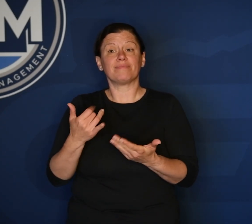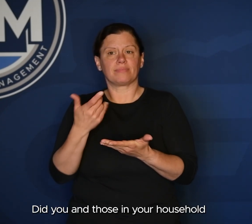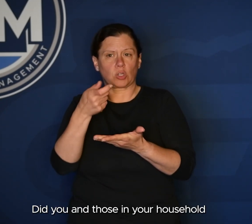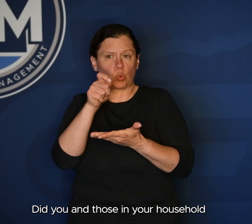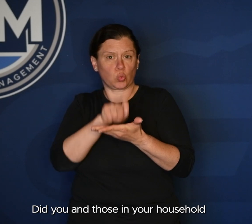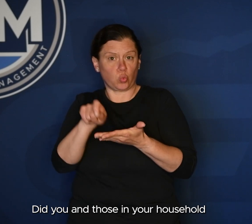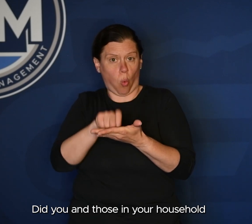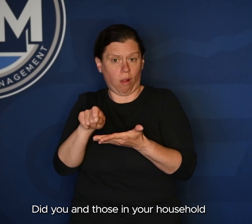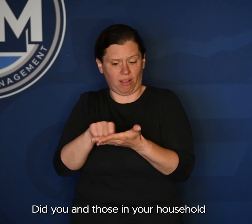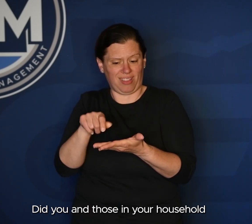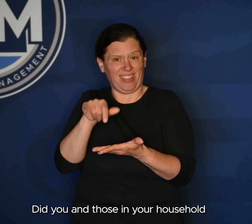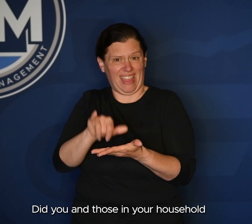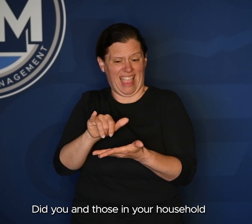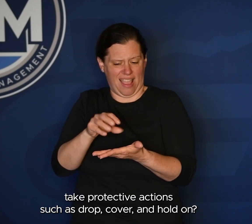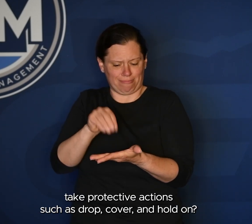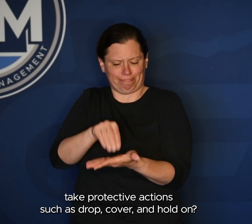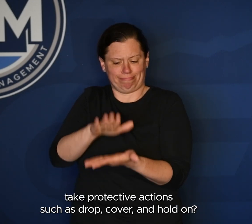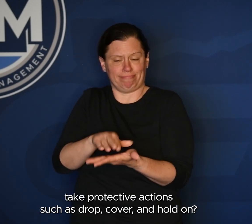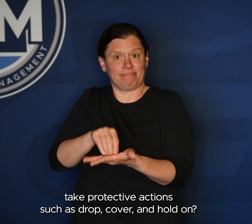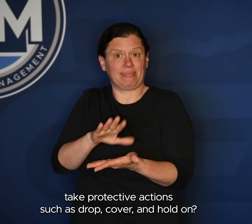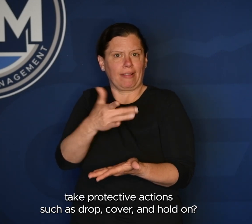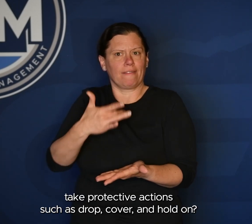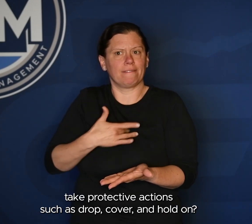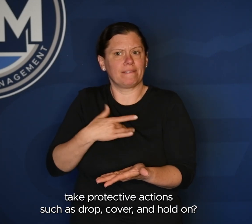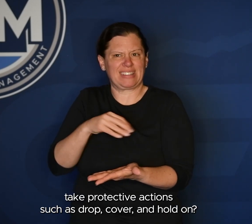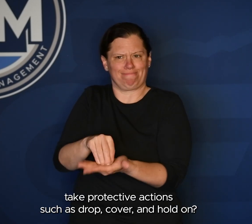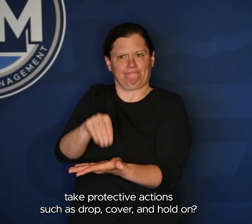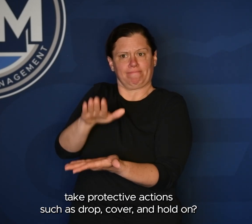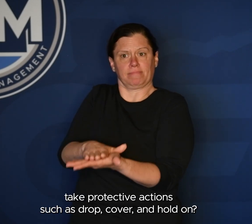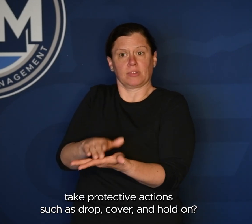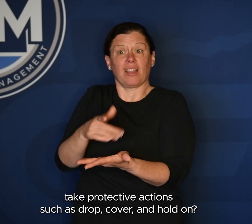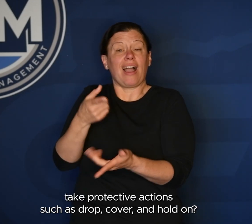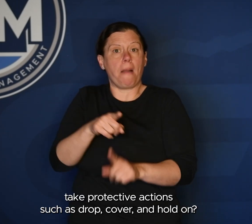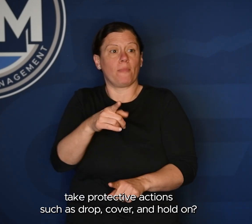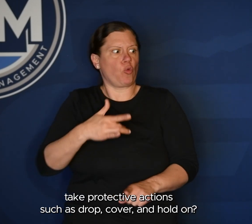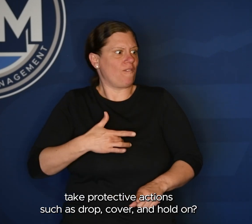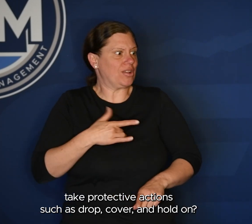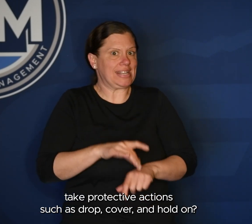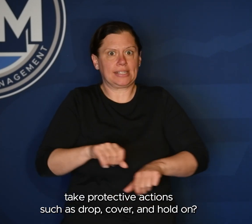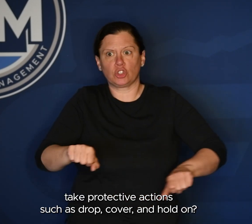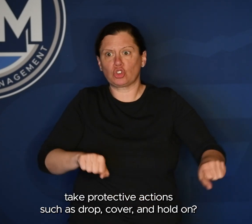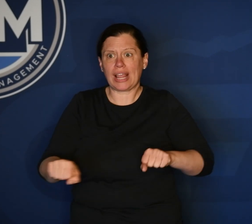did you and those in your household take protective actions such as drop, cover, and hold on?